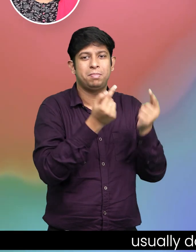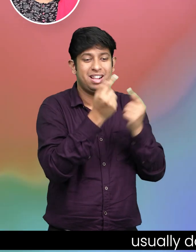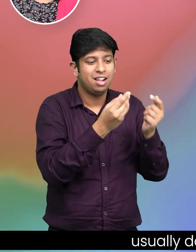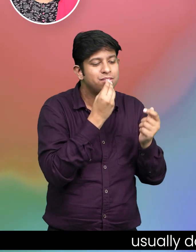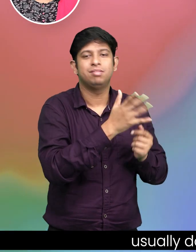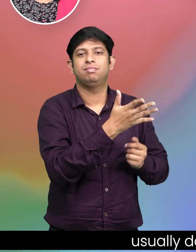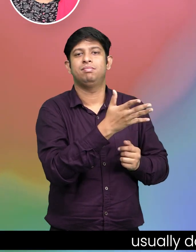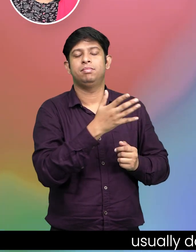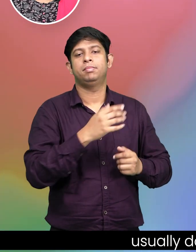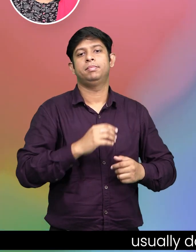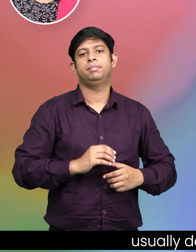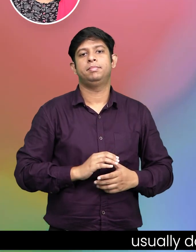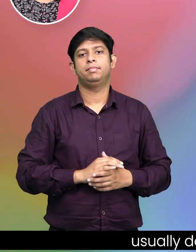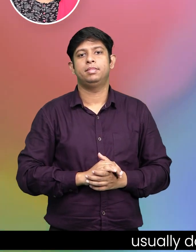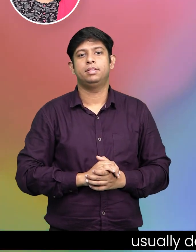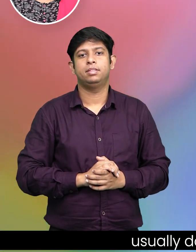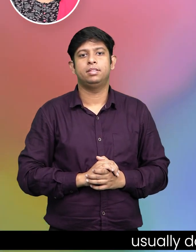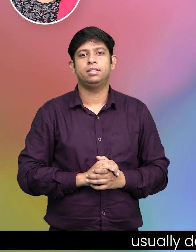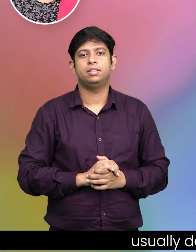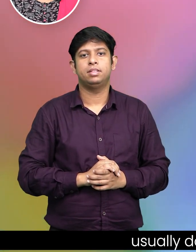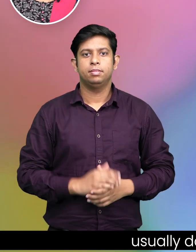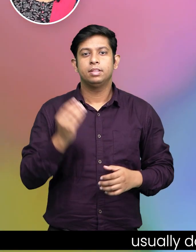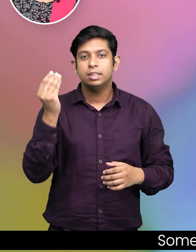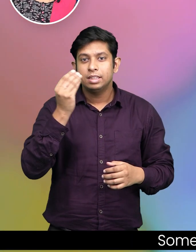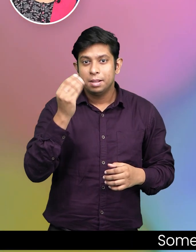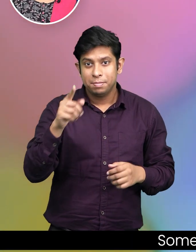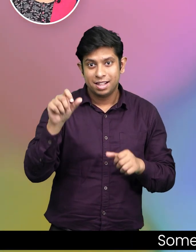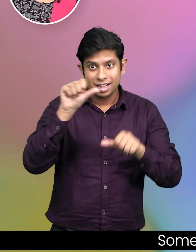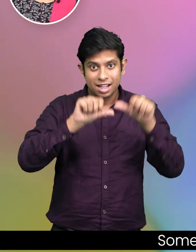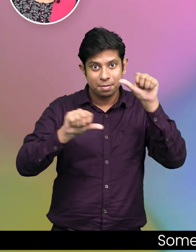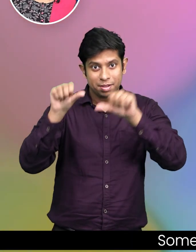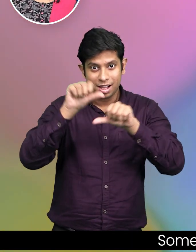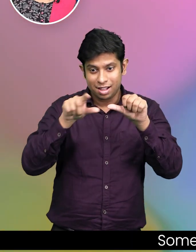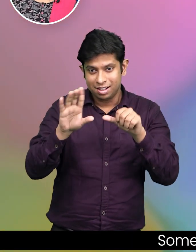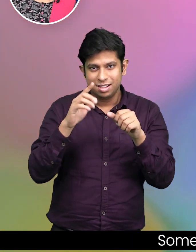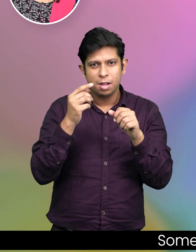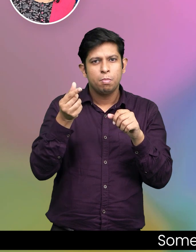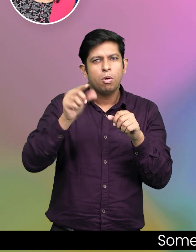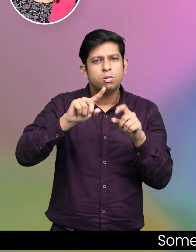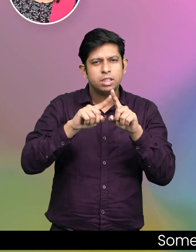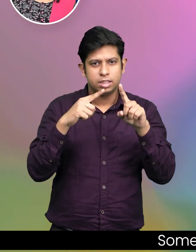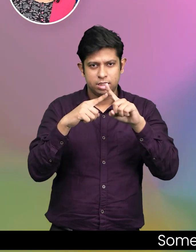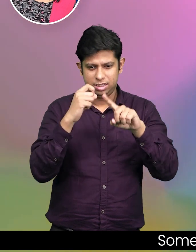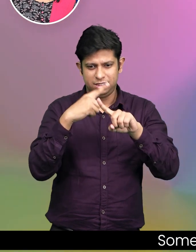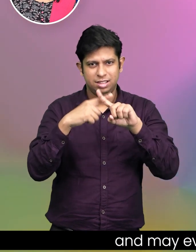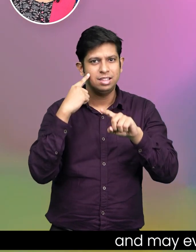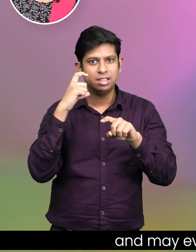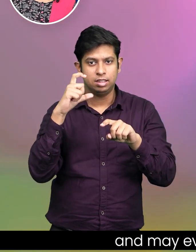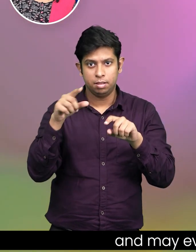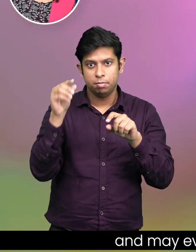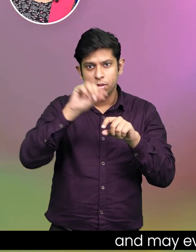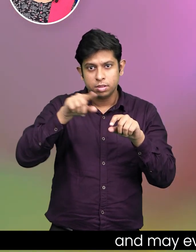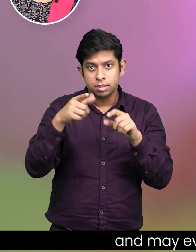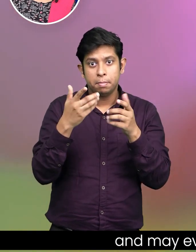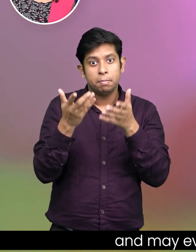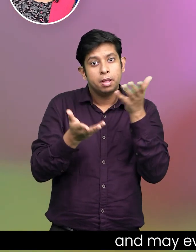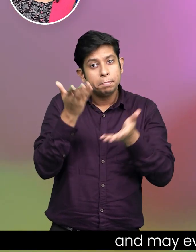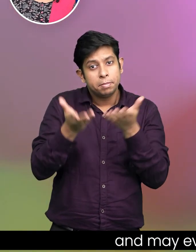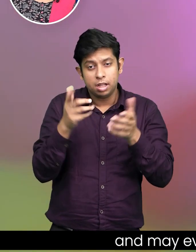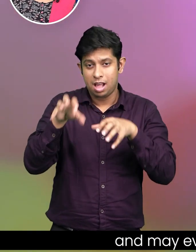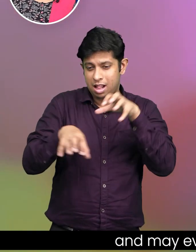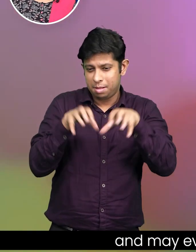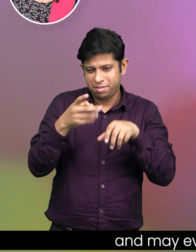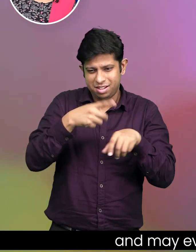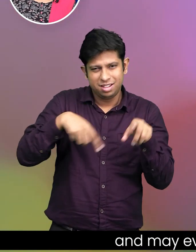prefer to eat such plants. Some of the chemicals are toxic and may even